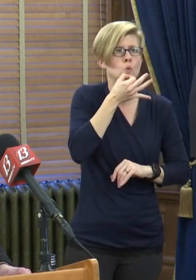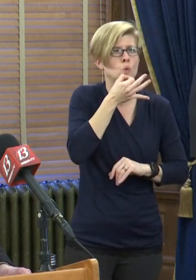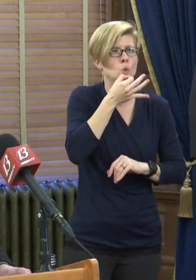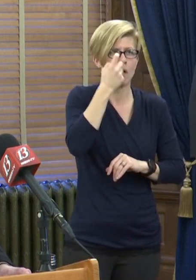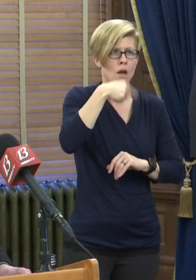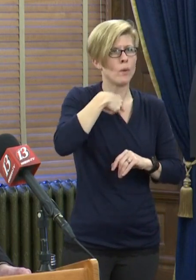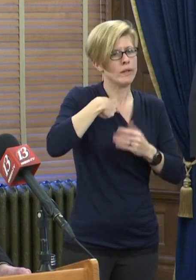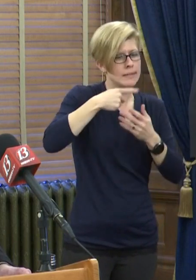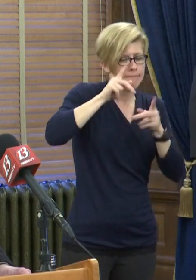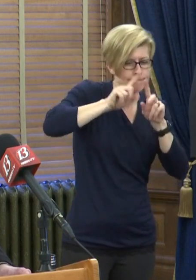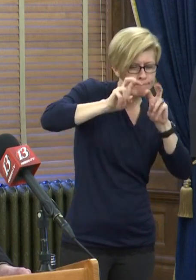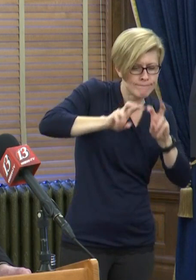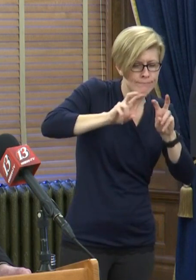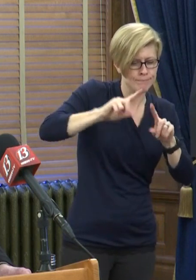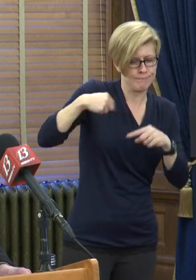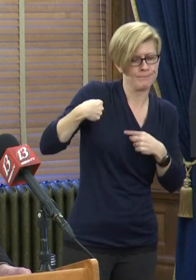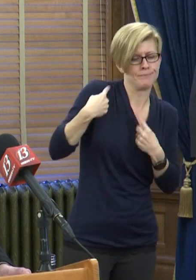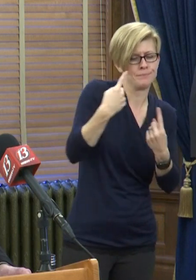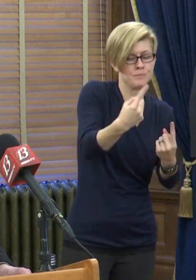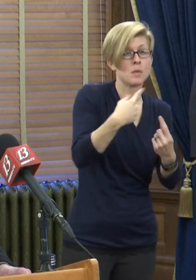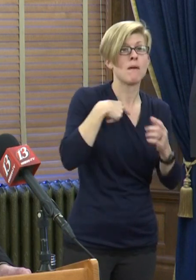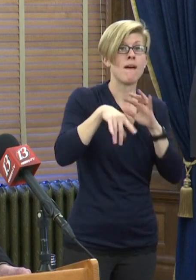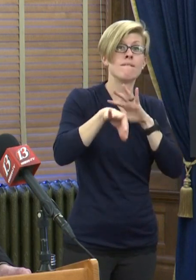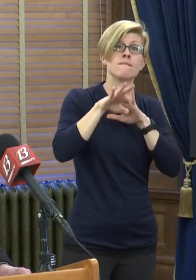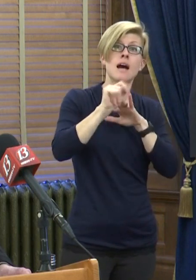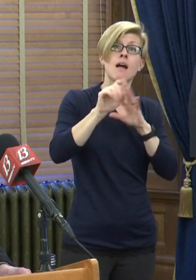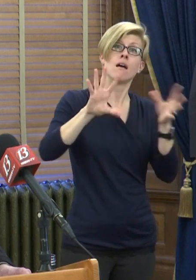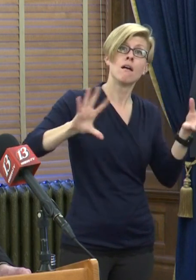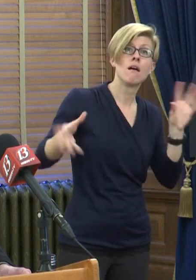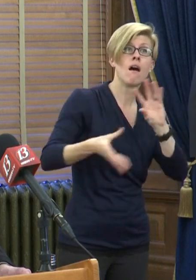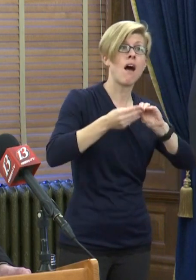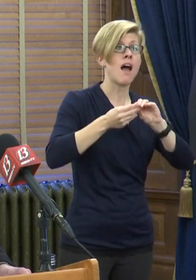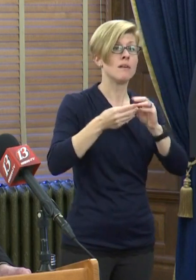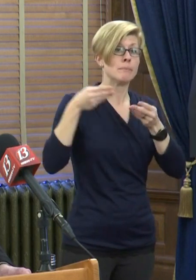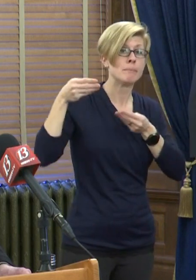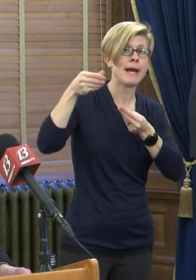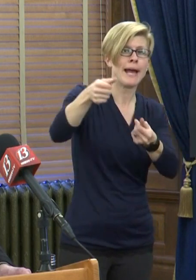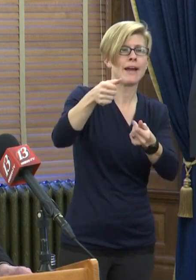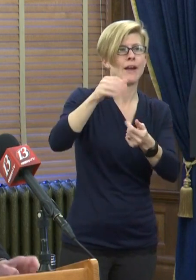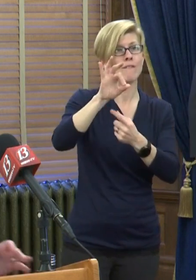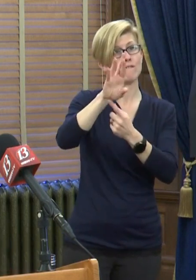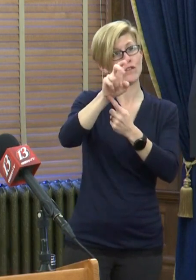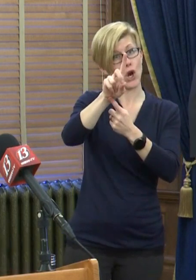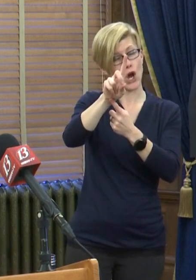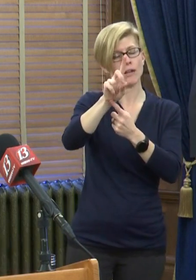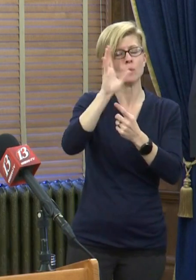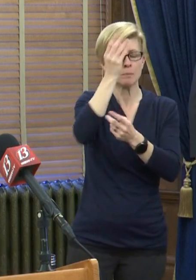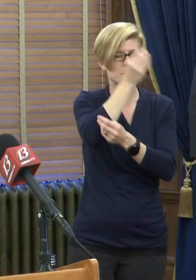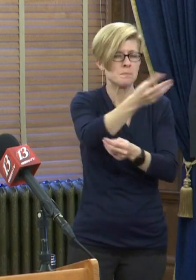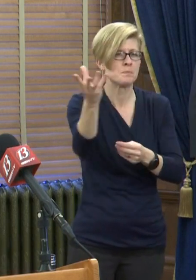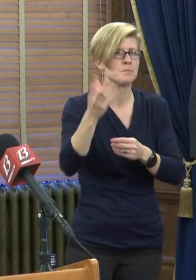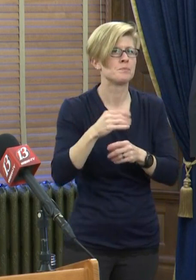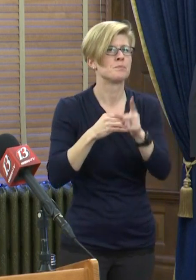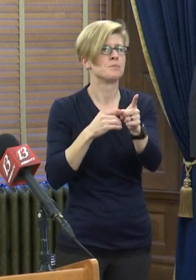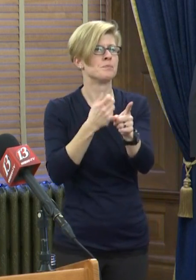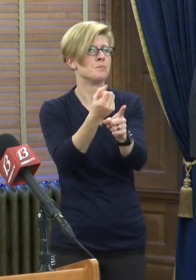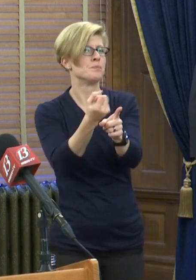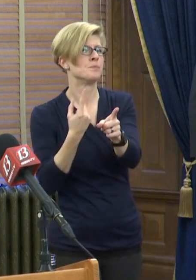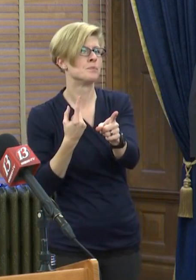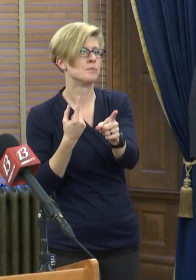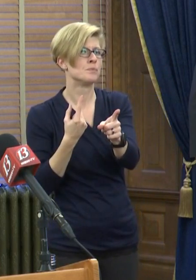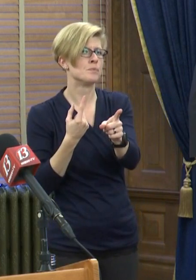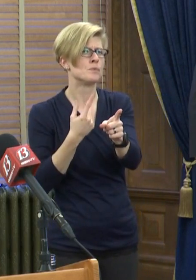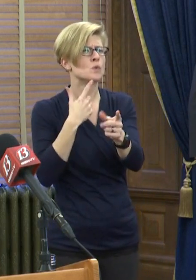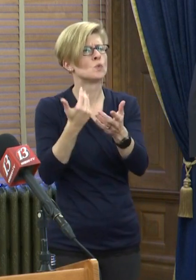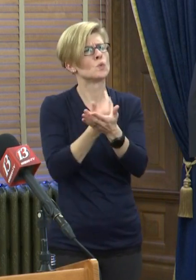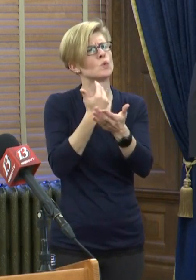while. And as soon as we know what that number is, we'll let you know. Well, Governor, you said that the new login system